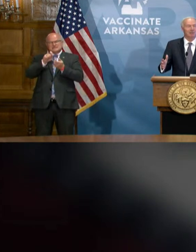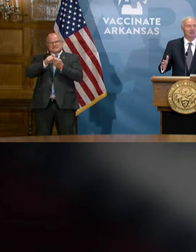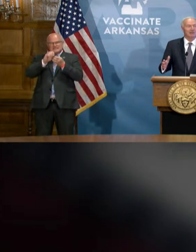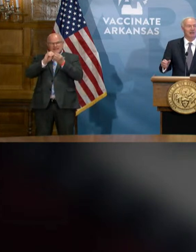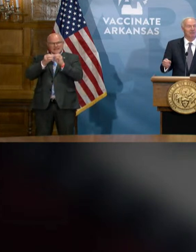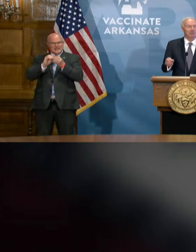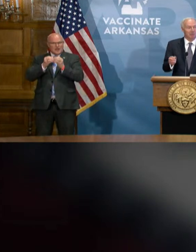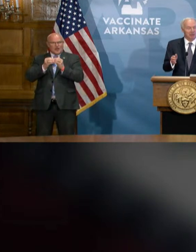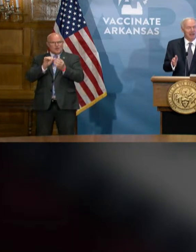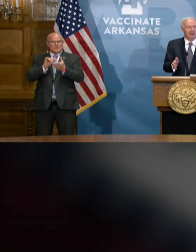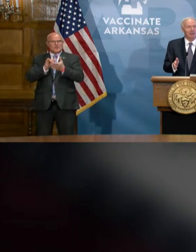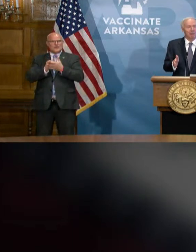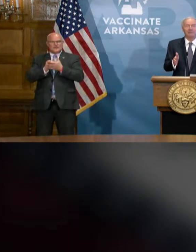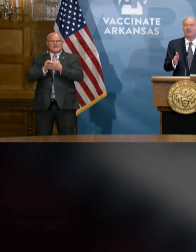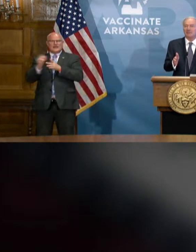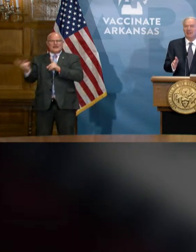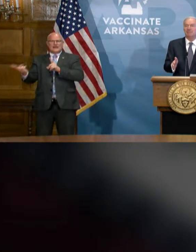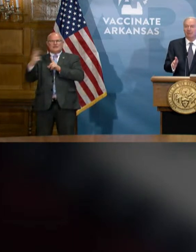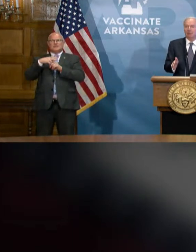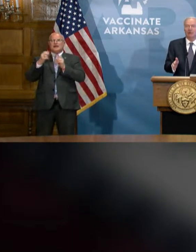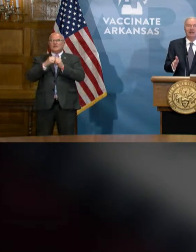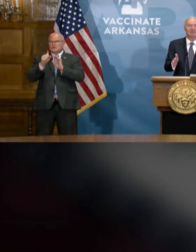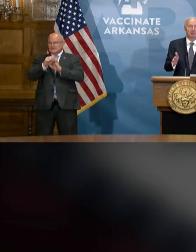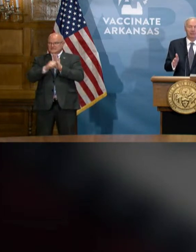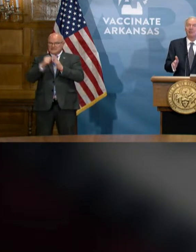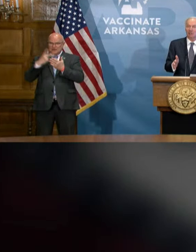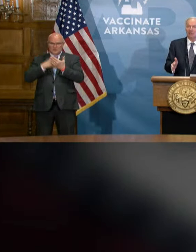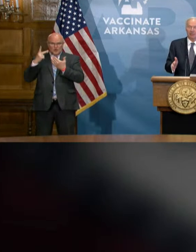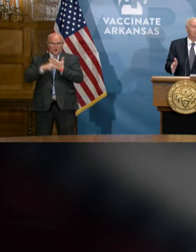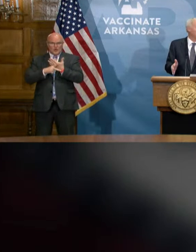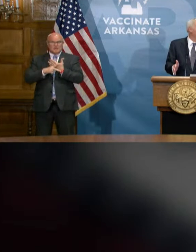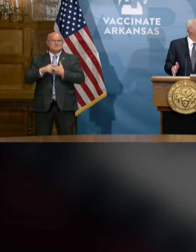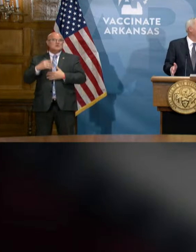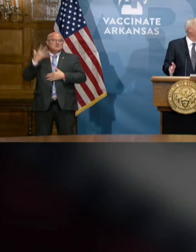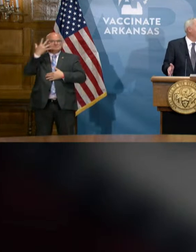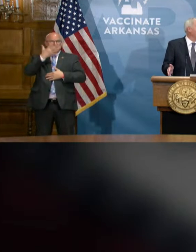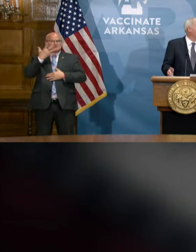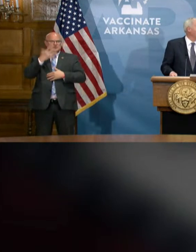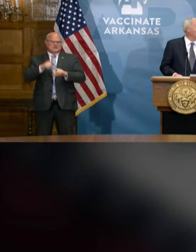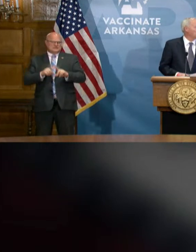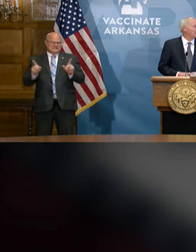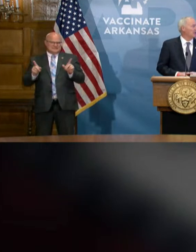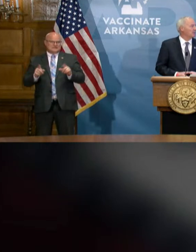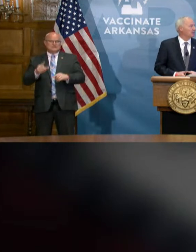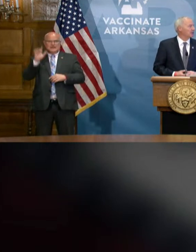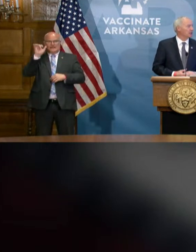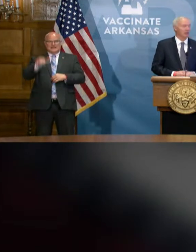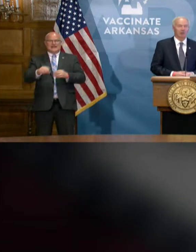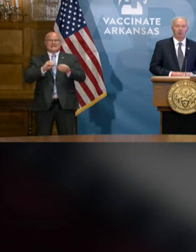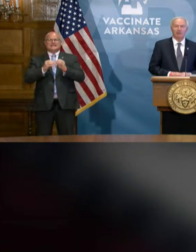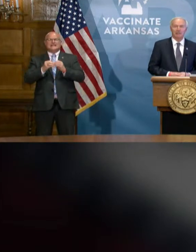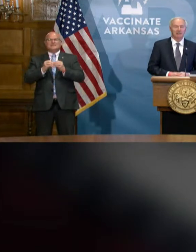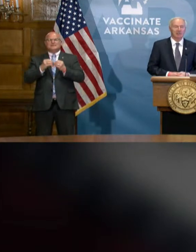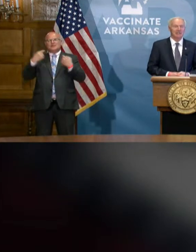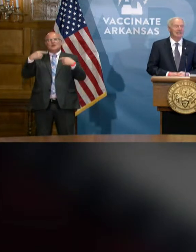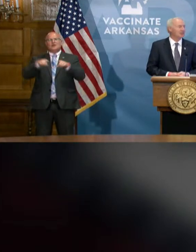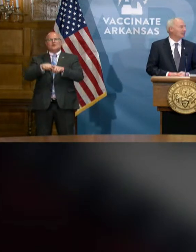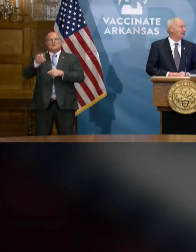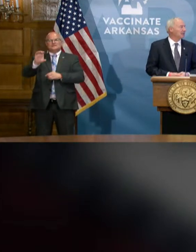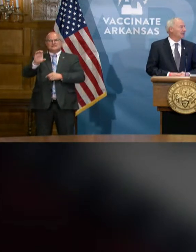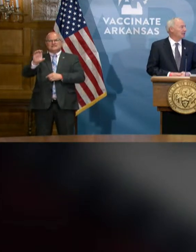specific numbers that apply with the state program, so it'll look a little bit different. Those are the numbers, though, according